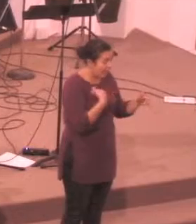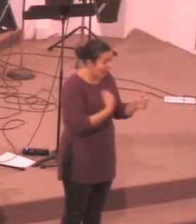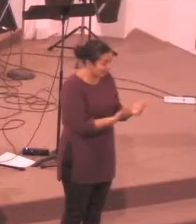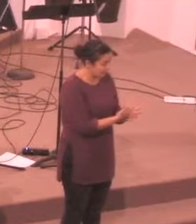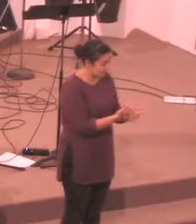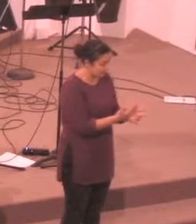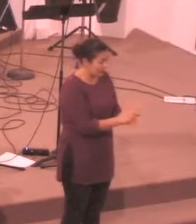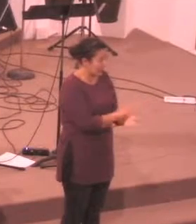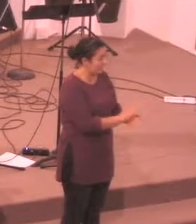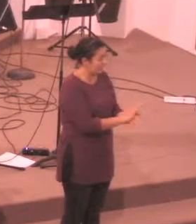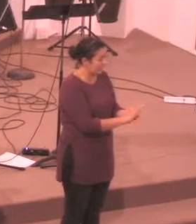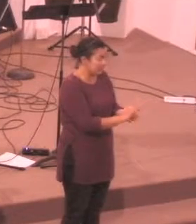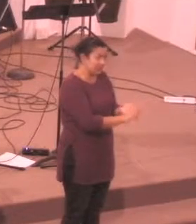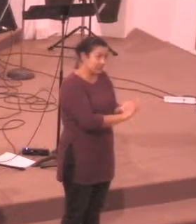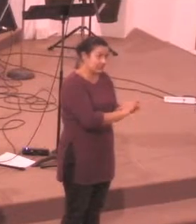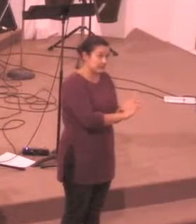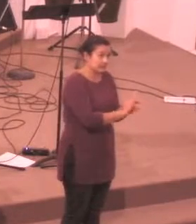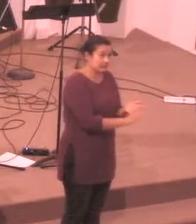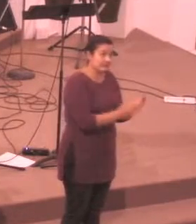Thank you.